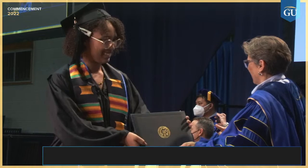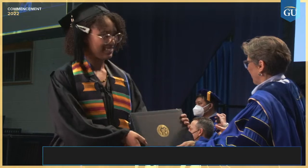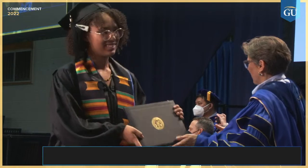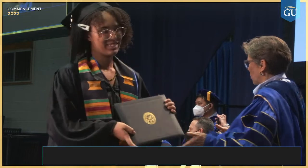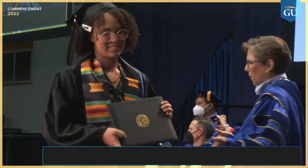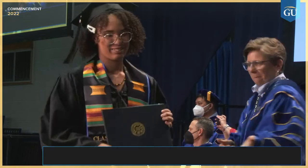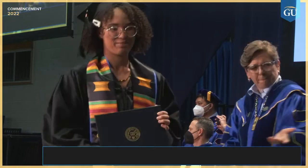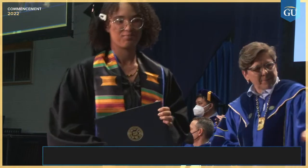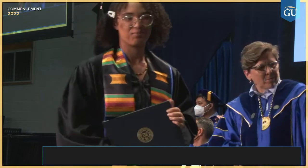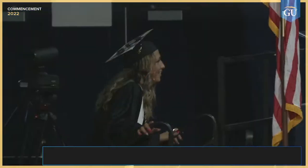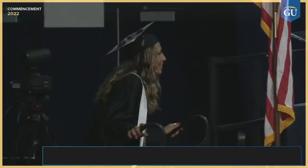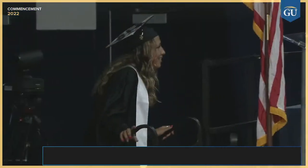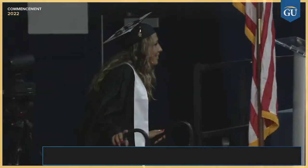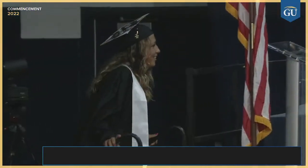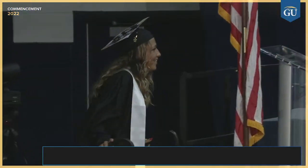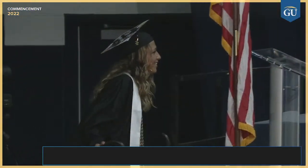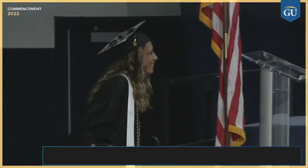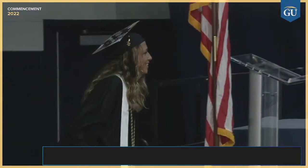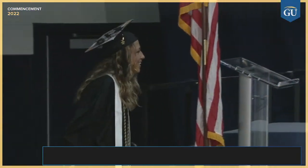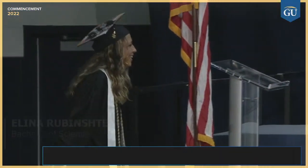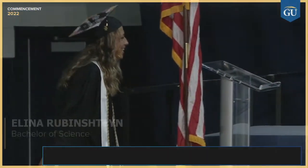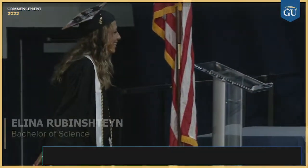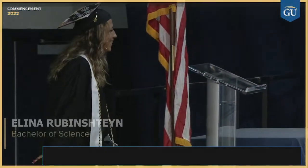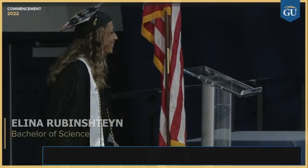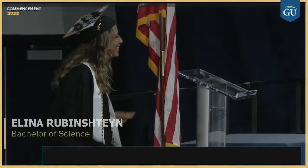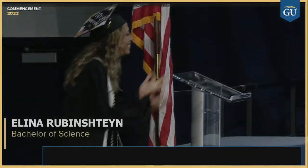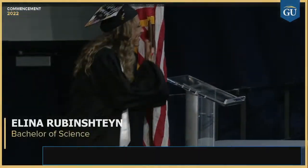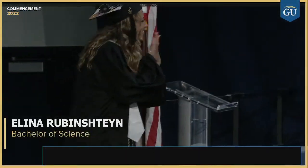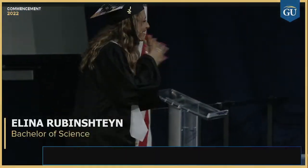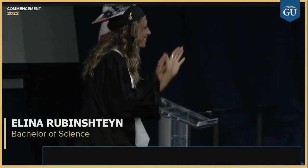Elena Rubinstein, Bachelor of Science.